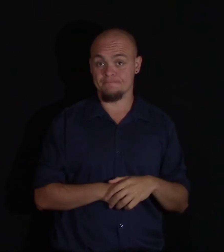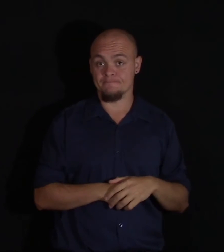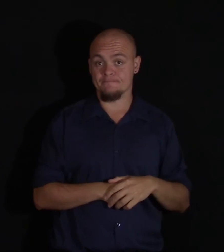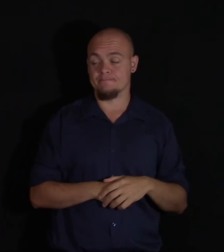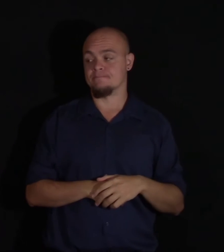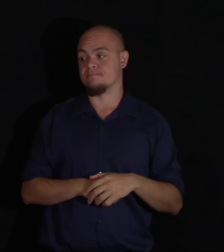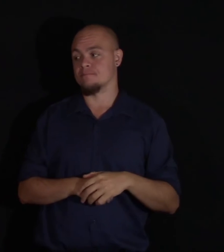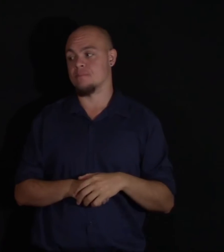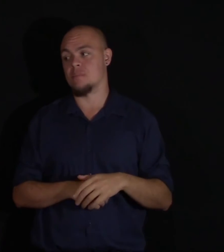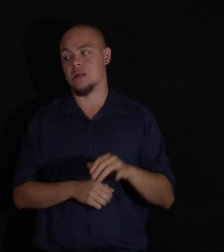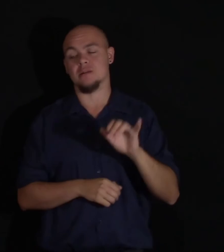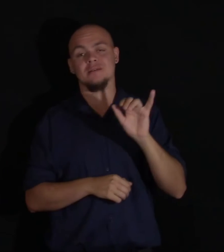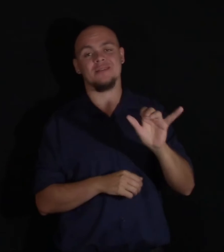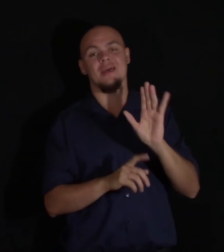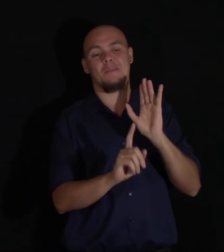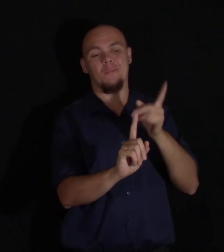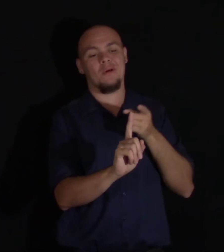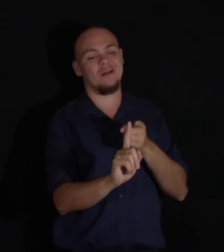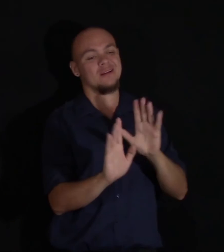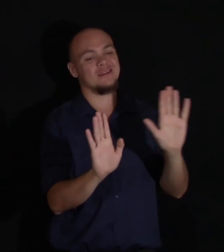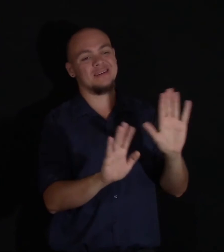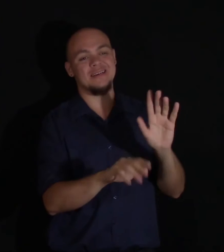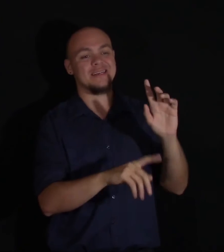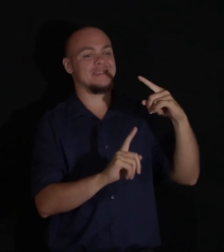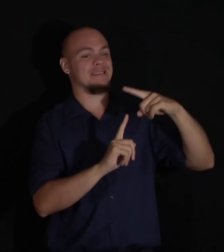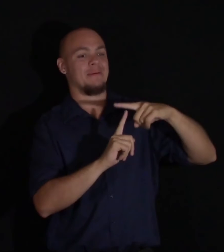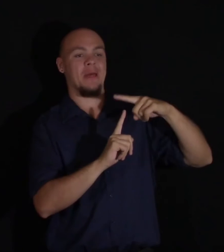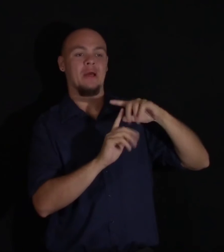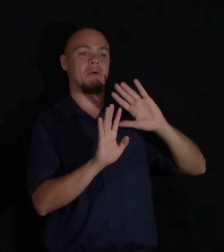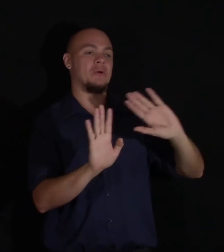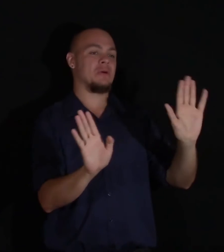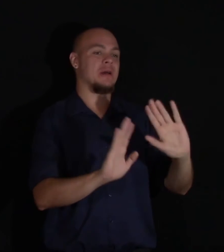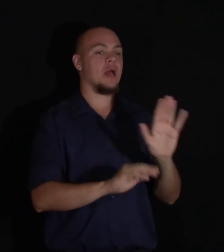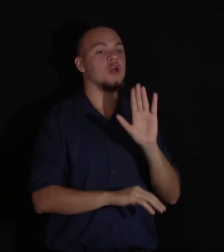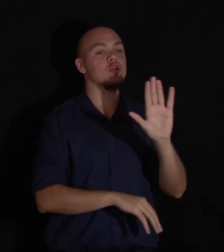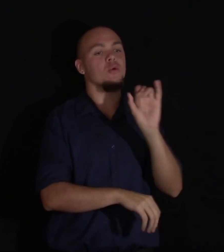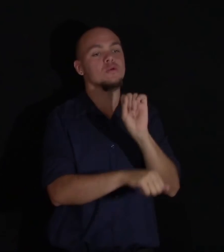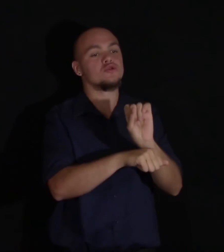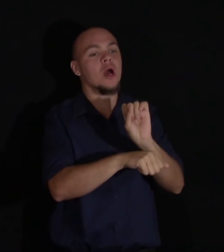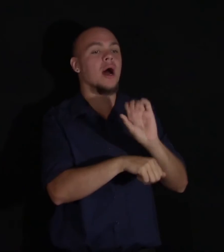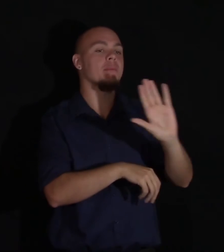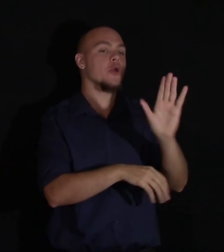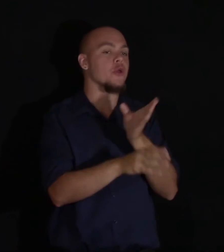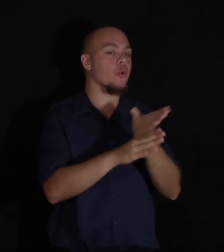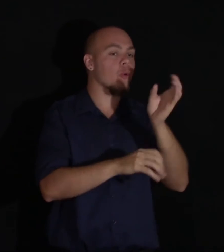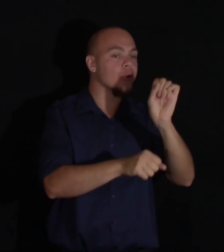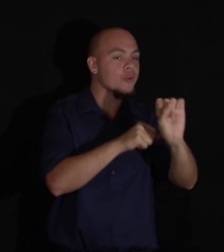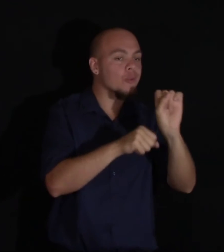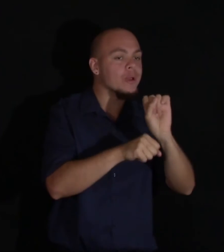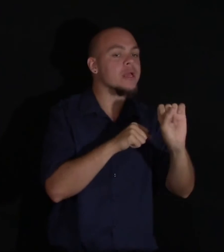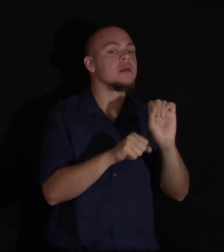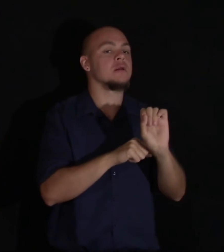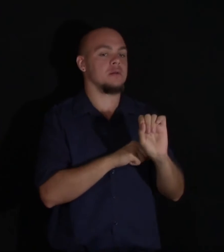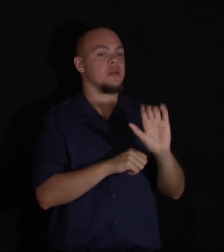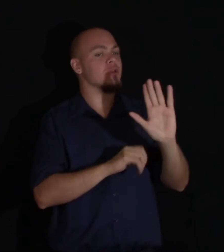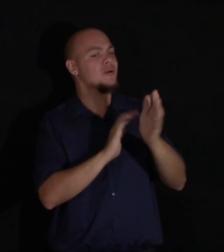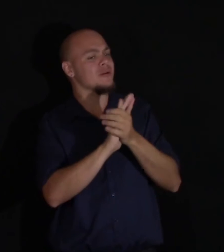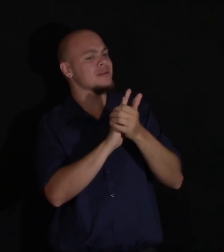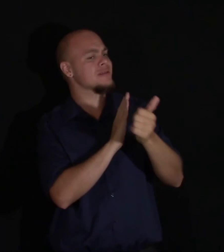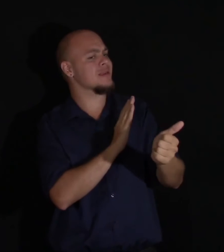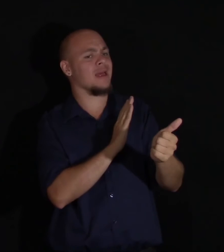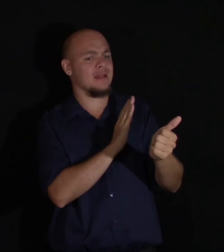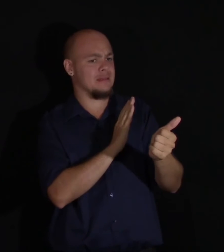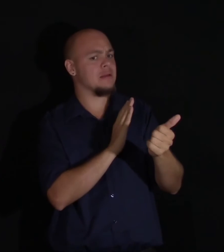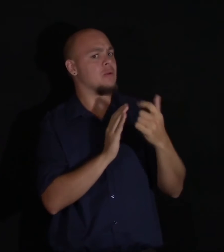I stepped in at that point and said, whoa, time out. Your job and your career and skills are